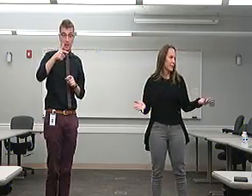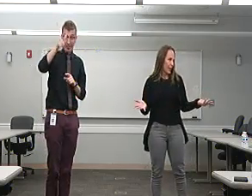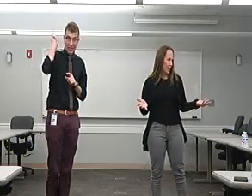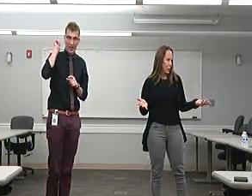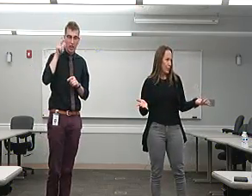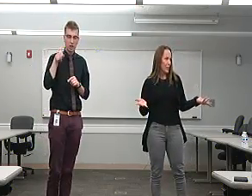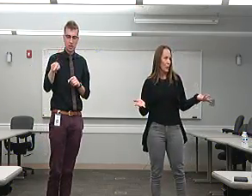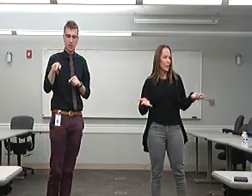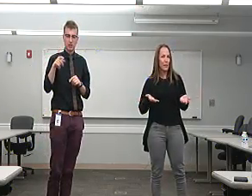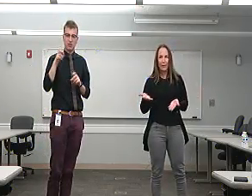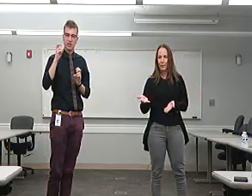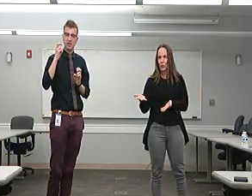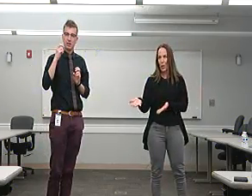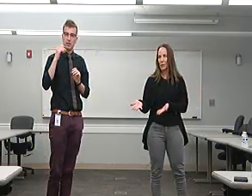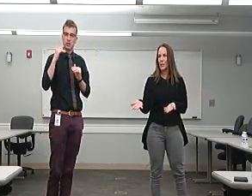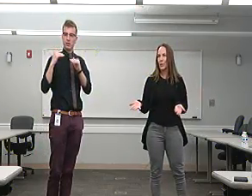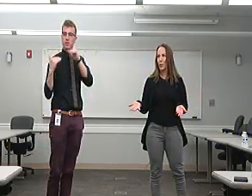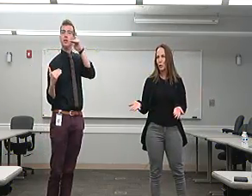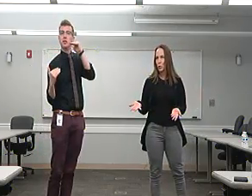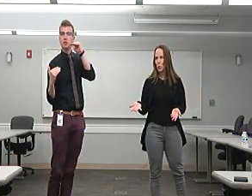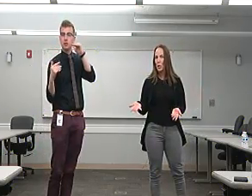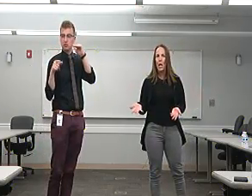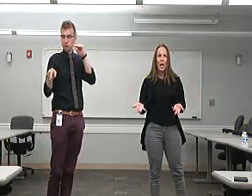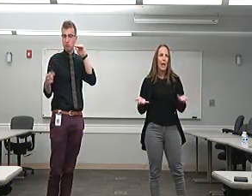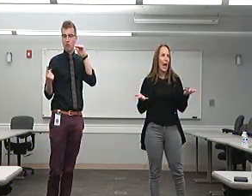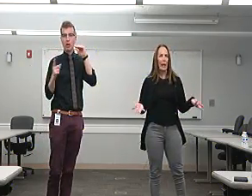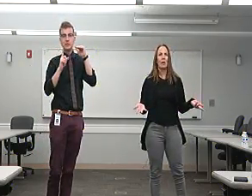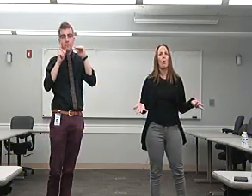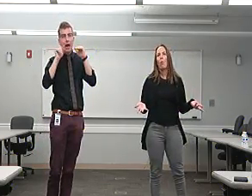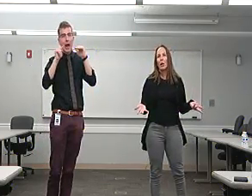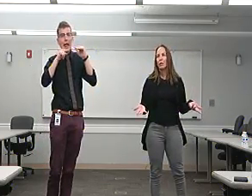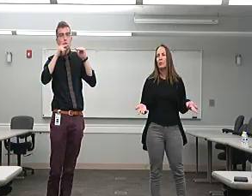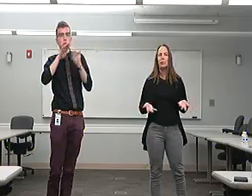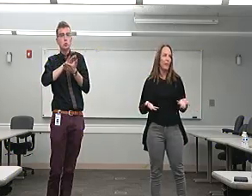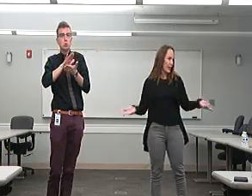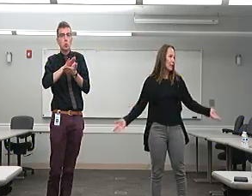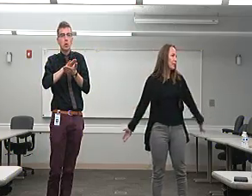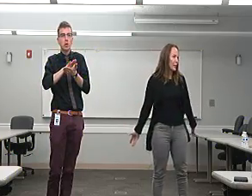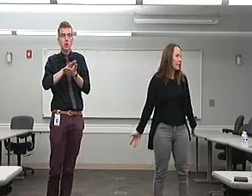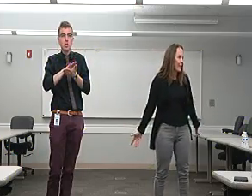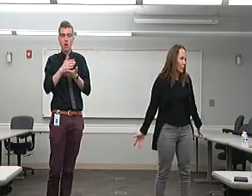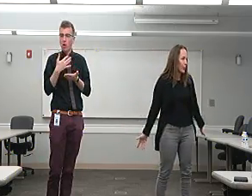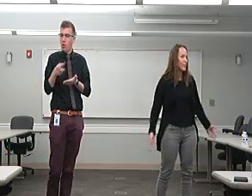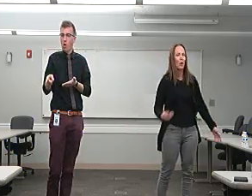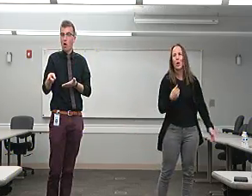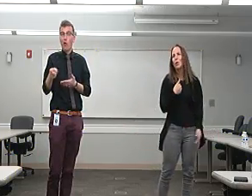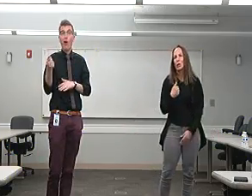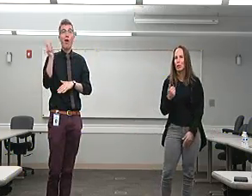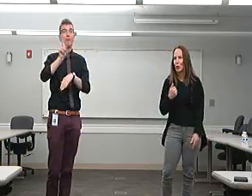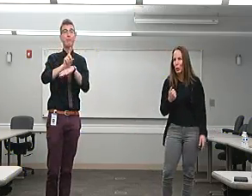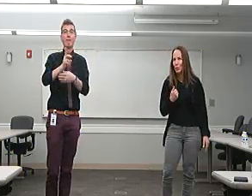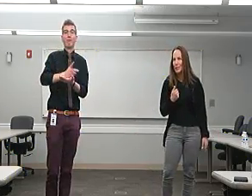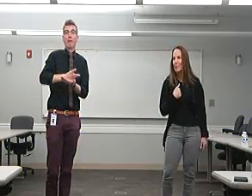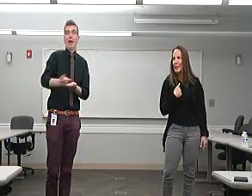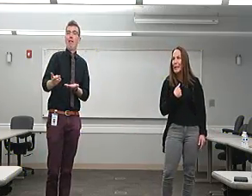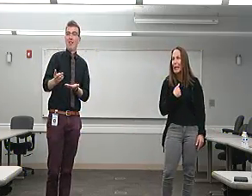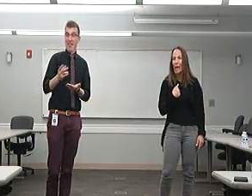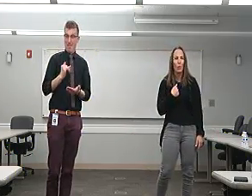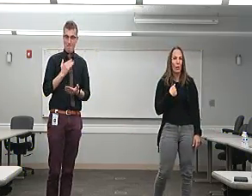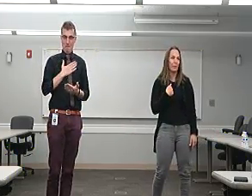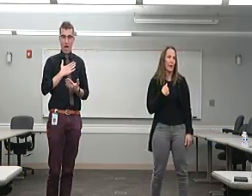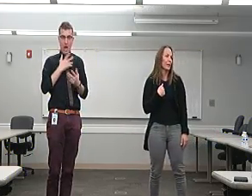only deaf child in a hearing school, and I don't want you to fail in front of everyone. It's our own concerns. It's me. I don't want to fail in